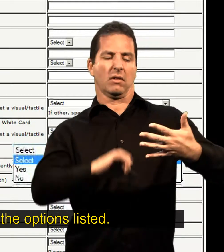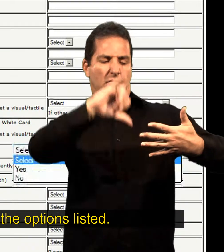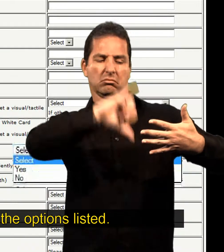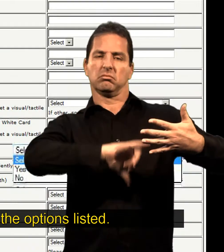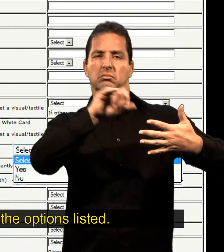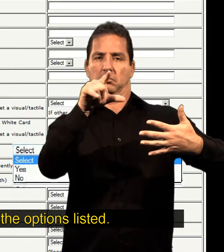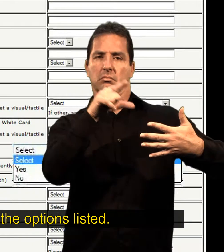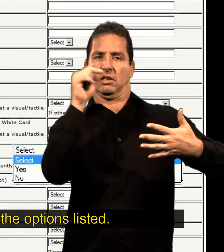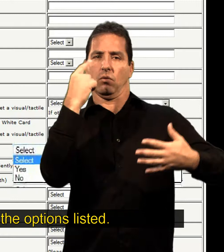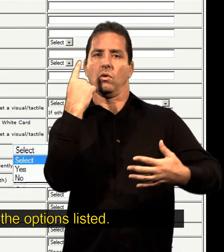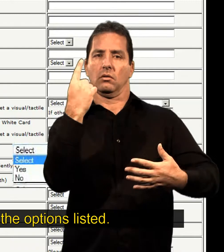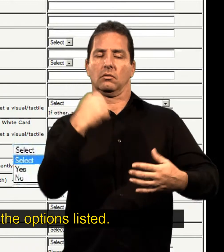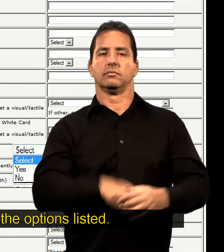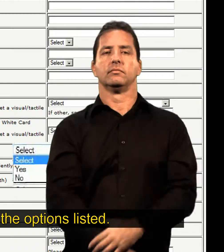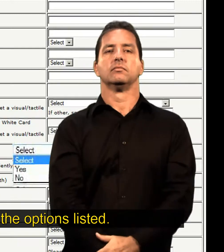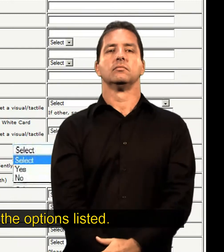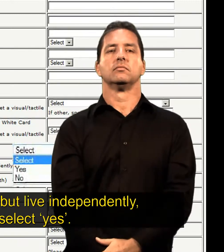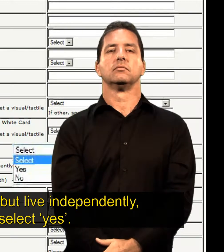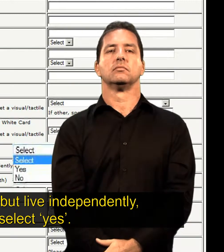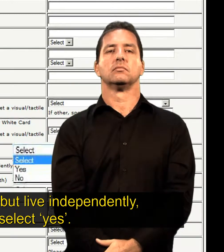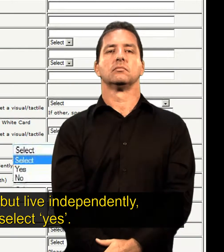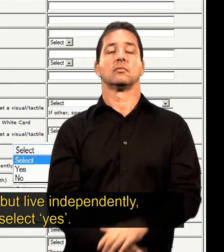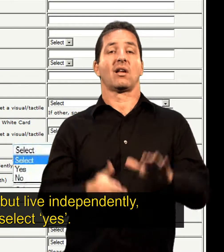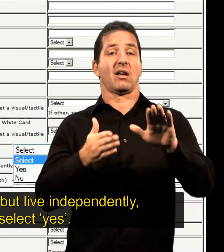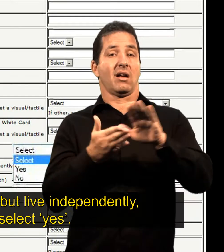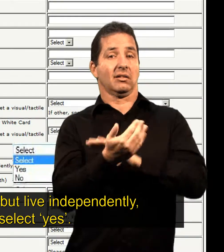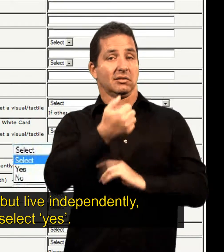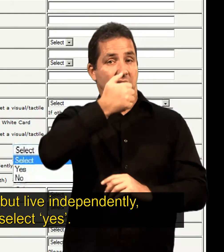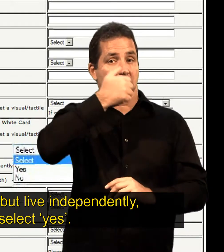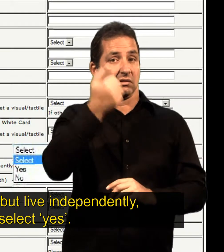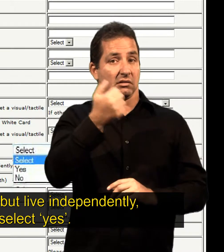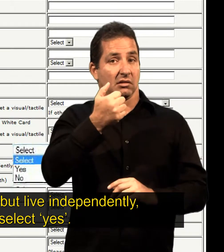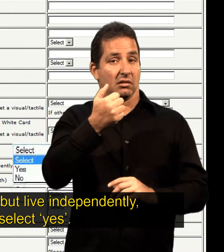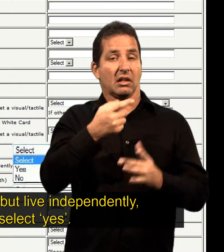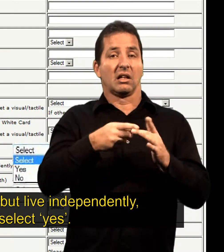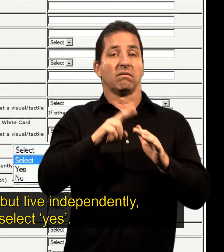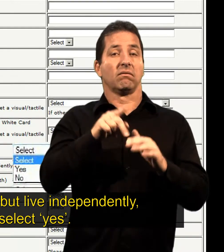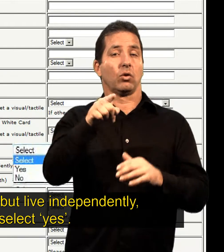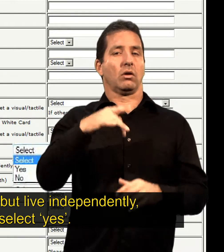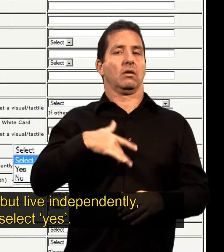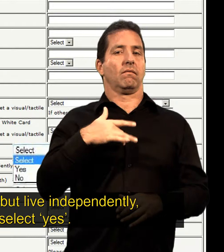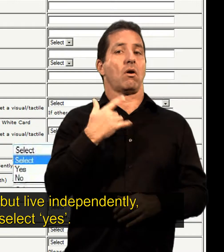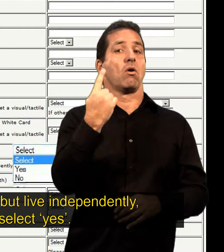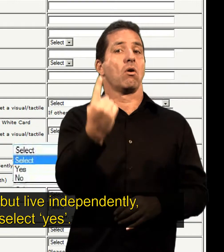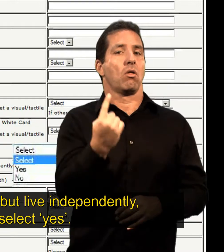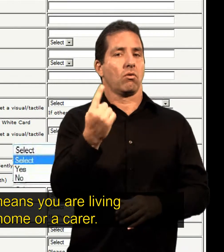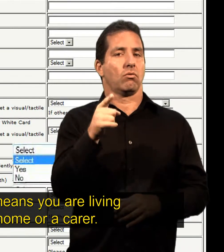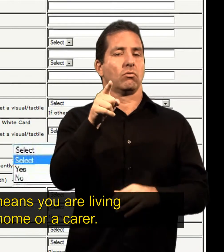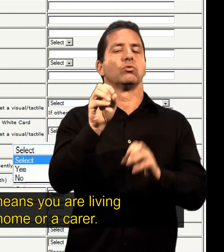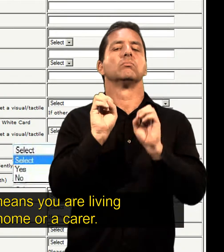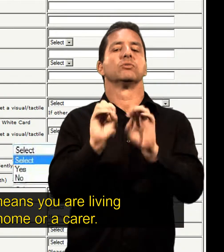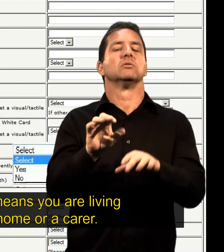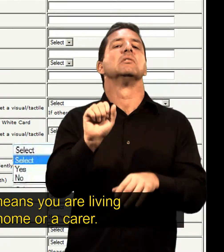Select one of the options listed. If you are under 16 but live independently, please select